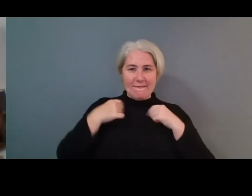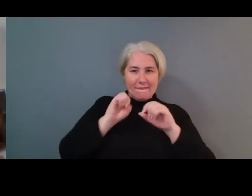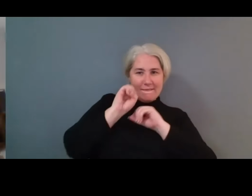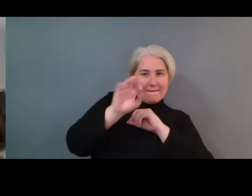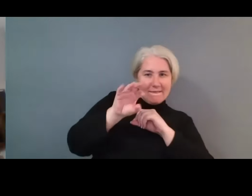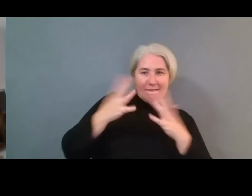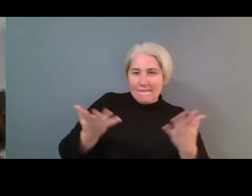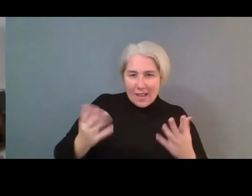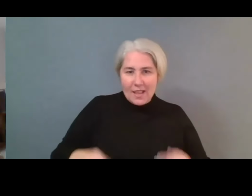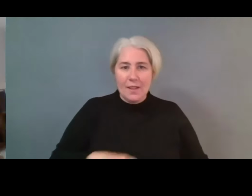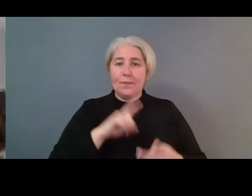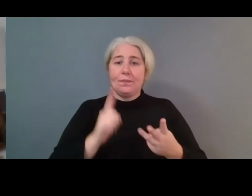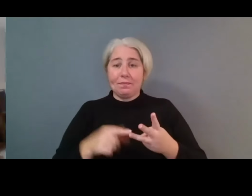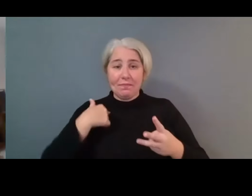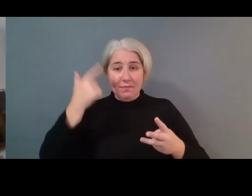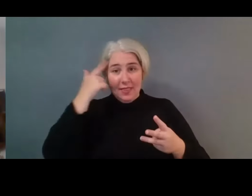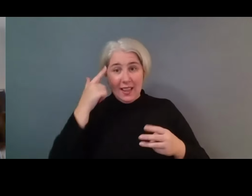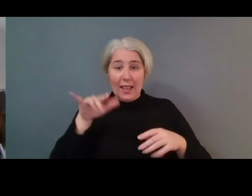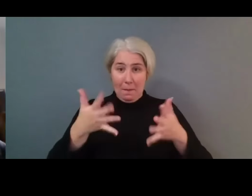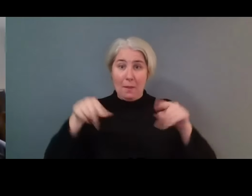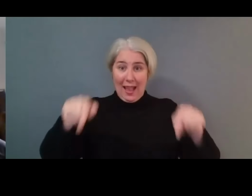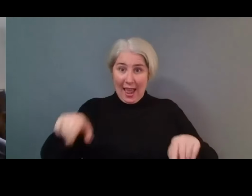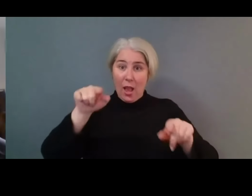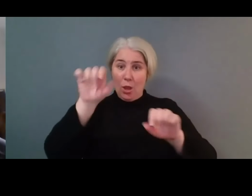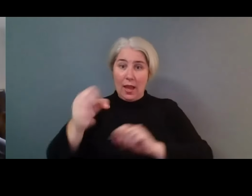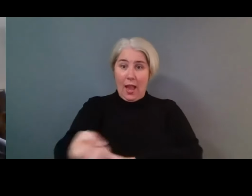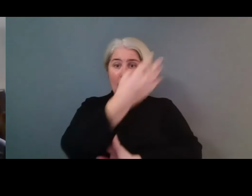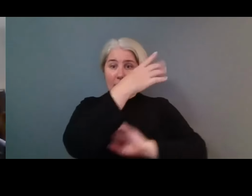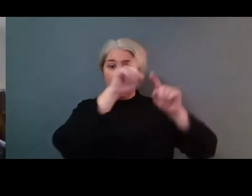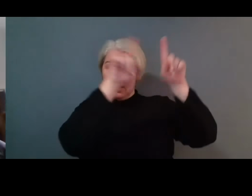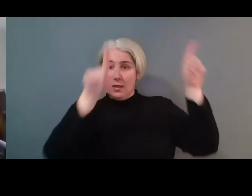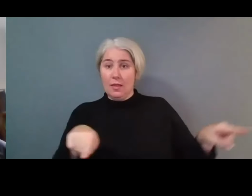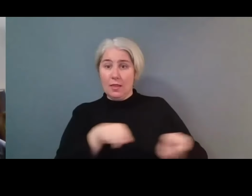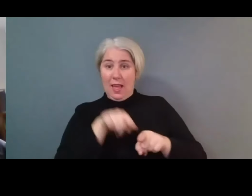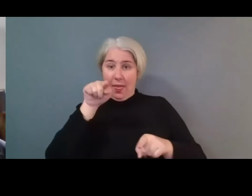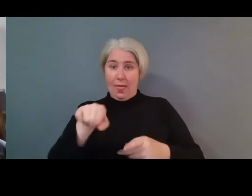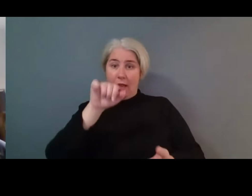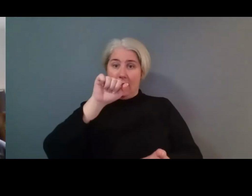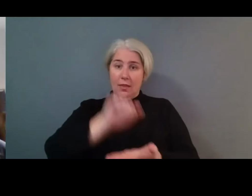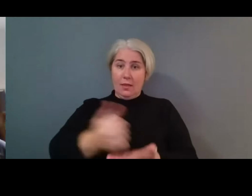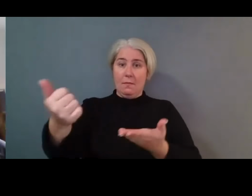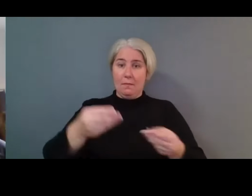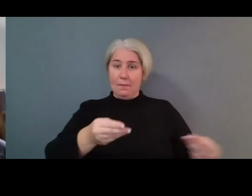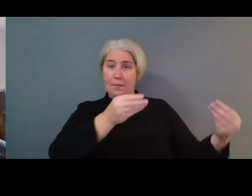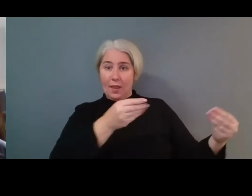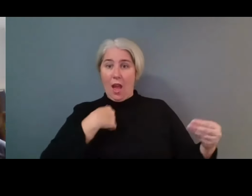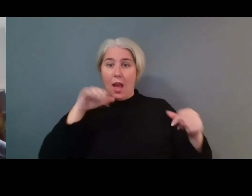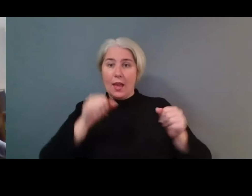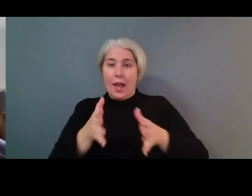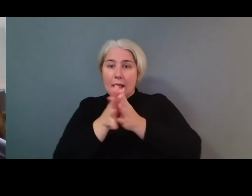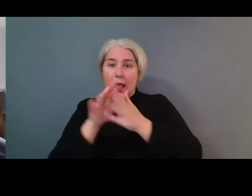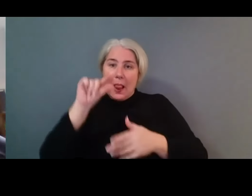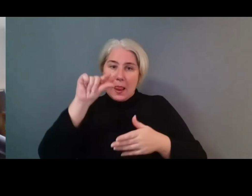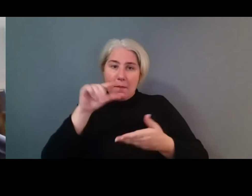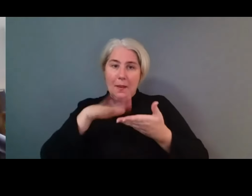could show the publication now, then I could tell a little bit about the